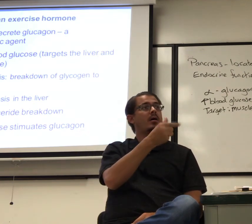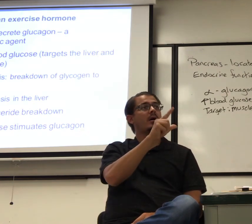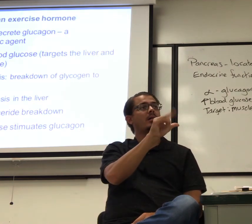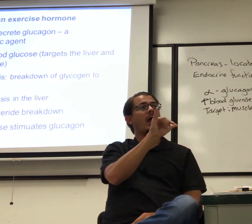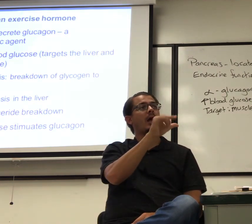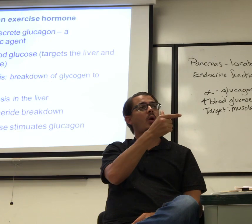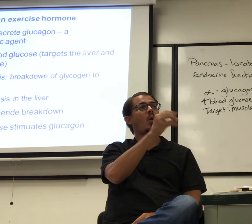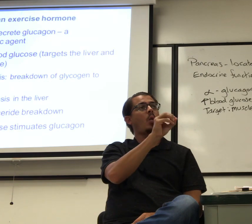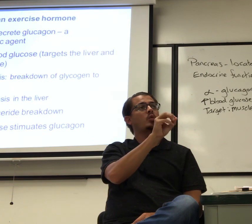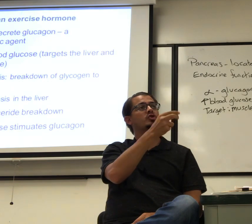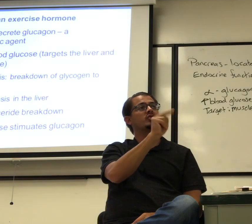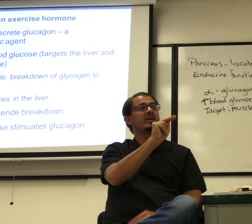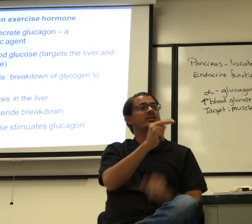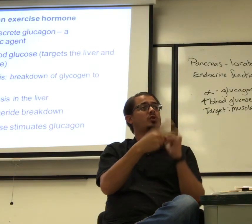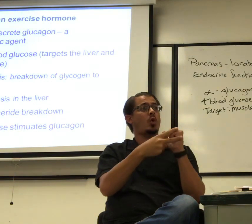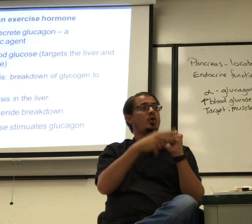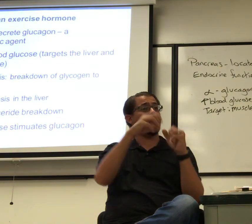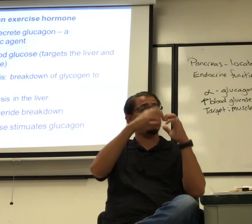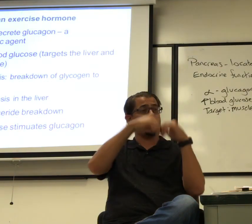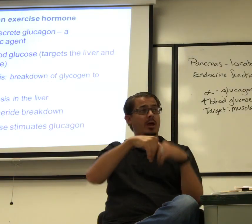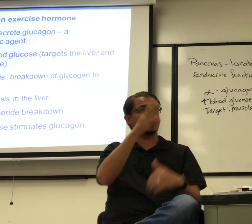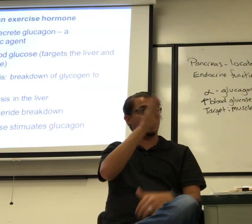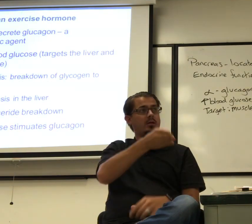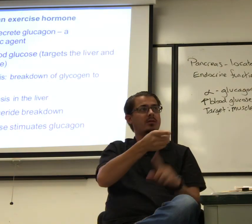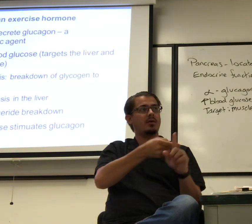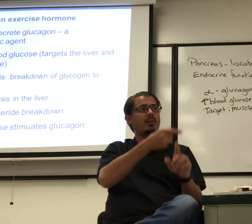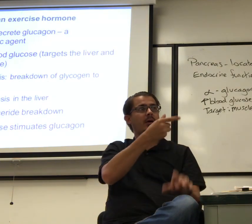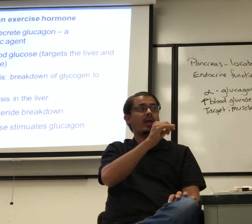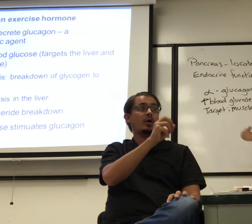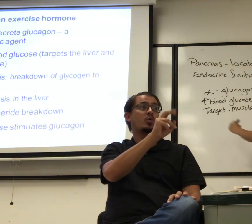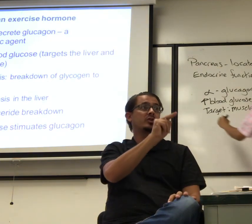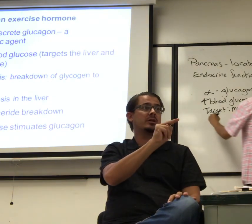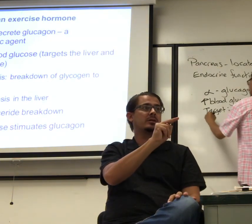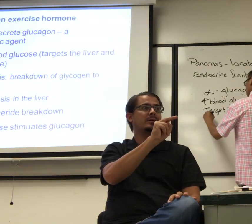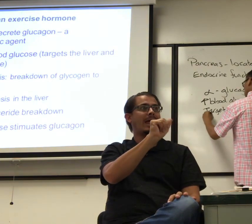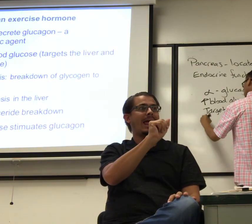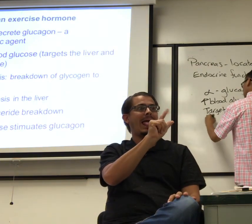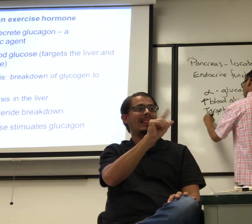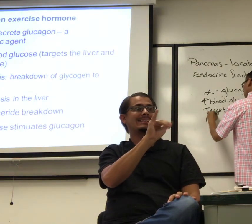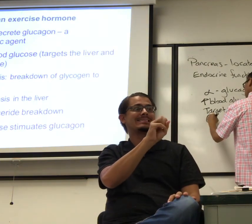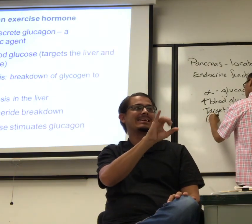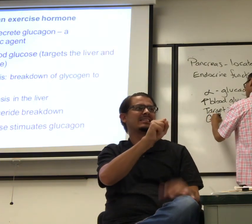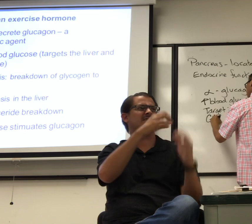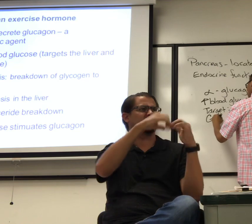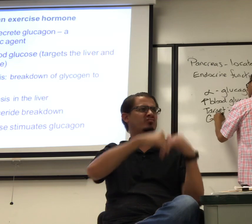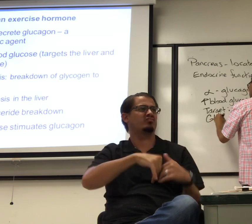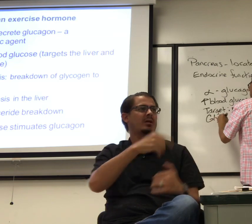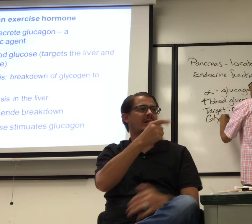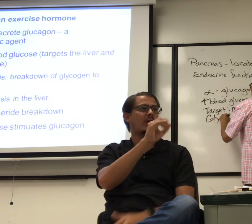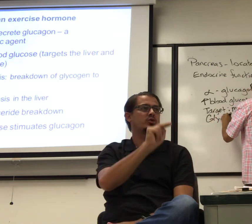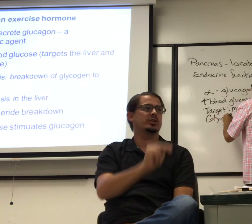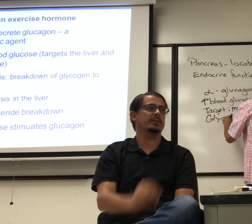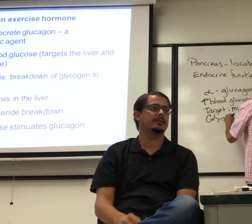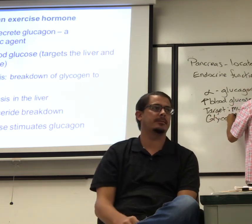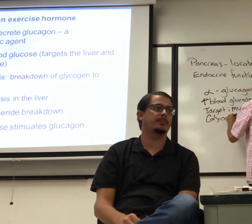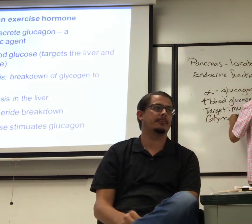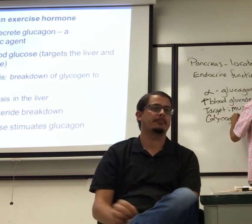liver. That's where you got your glycogen stores. And you can break down glycogen directly